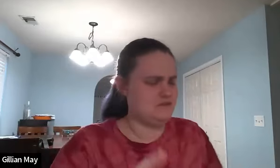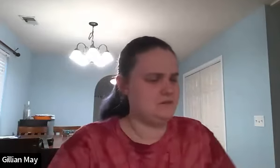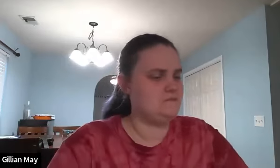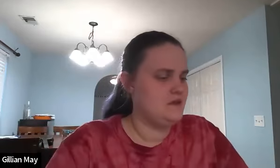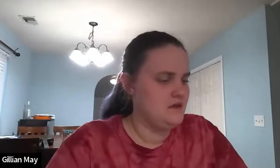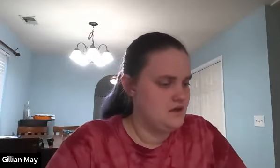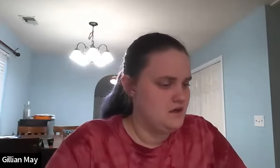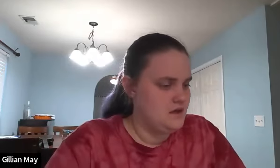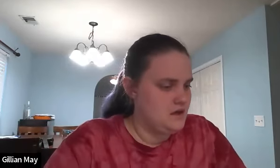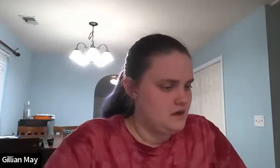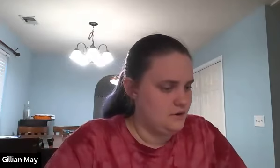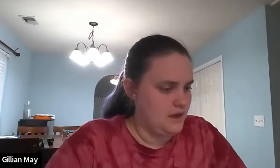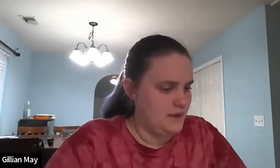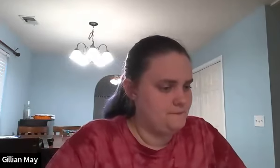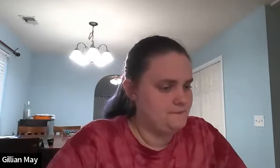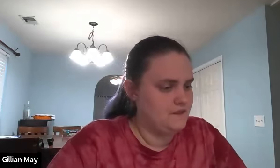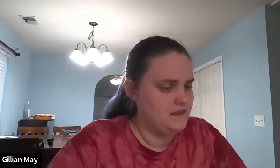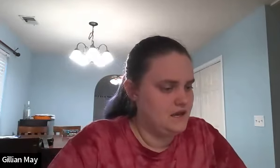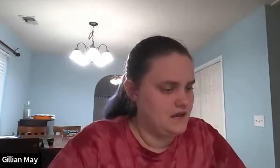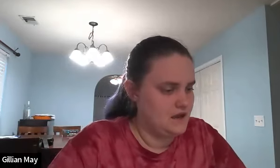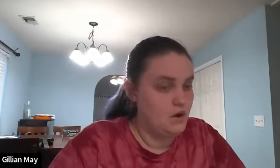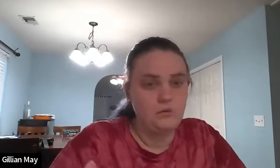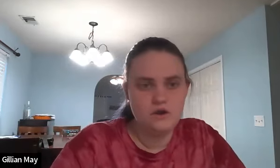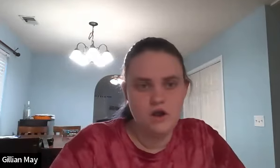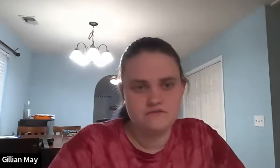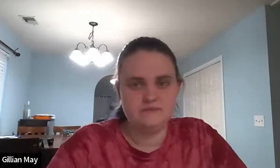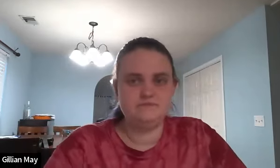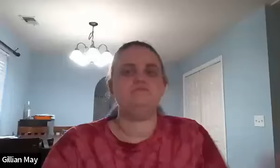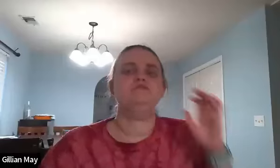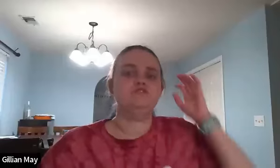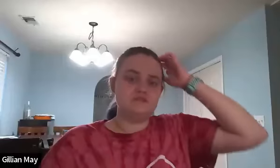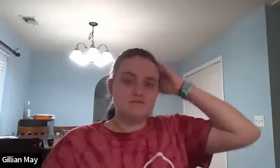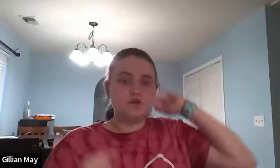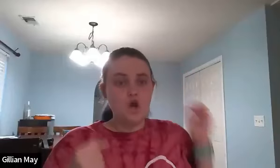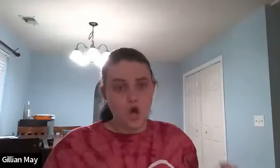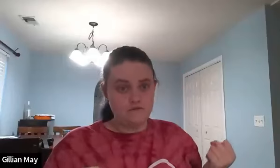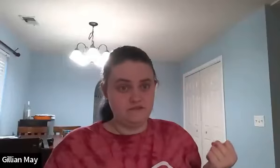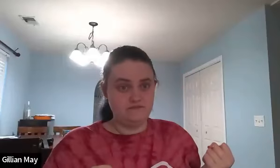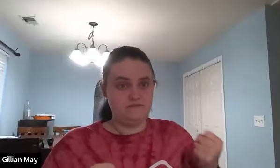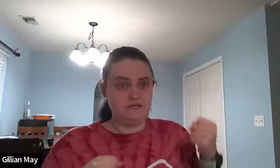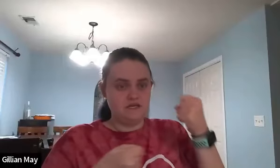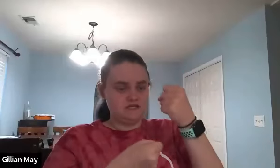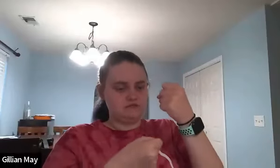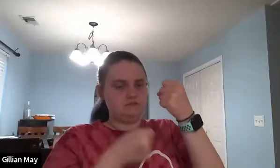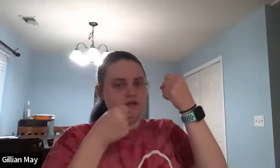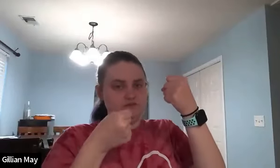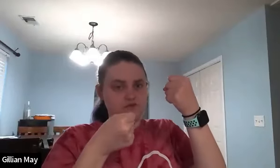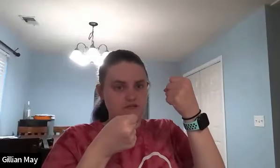everything. Okay. Now, coffee. So the sign for coffee is going to be, you have 2